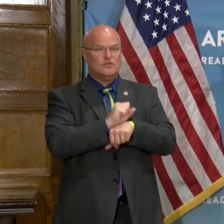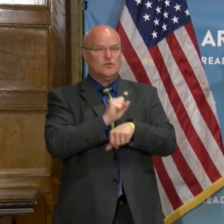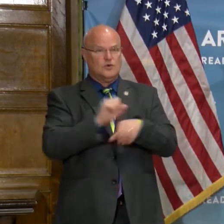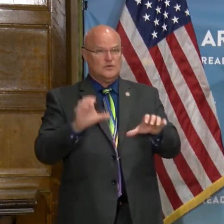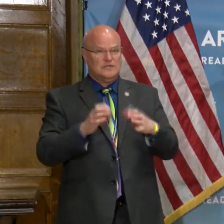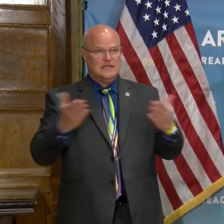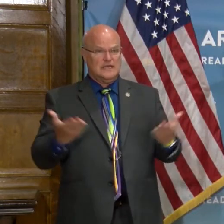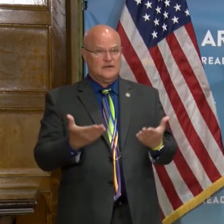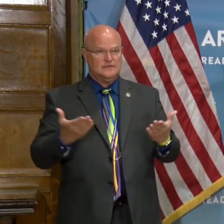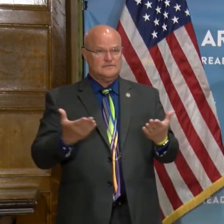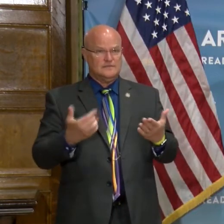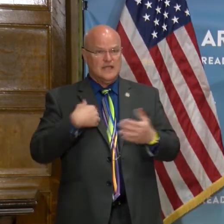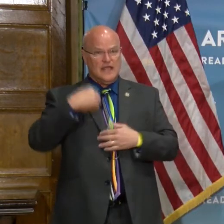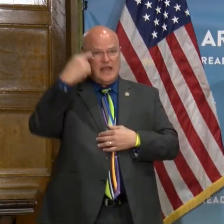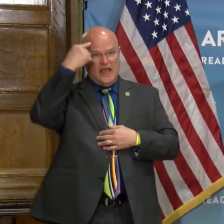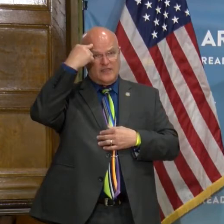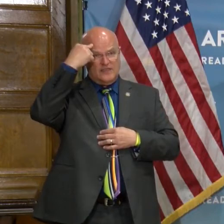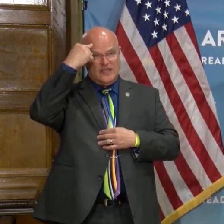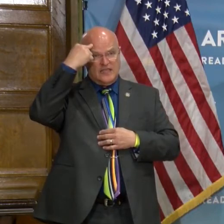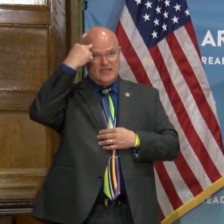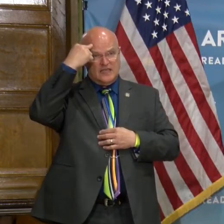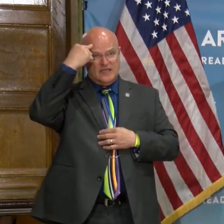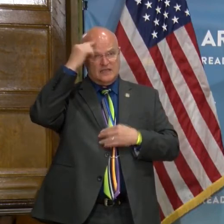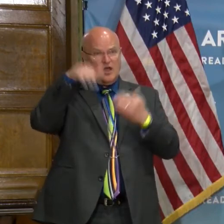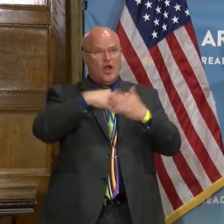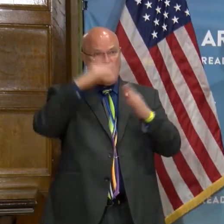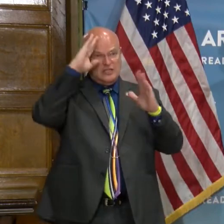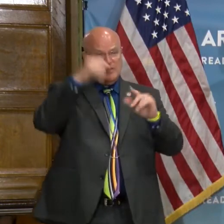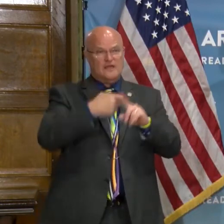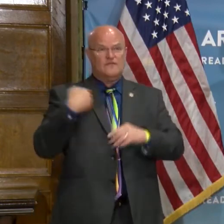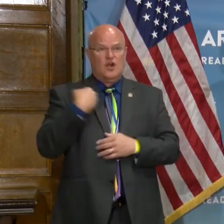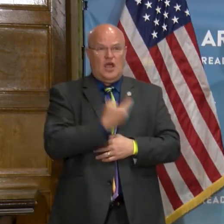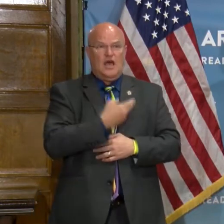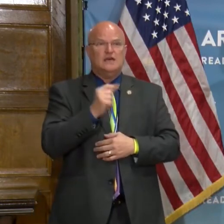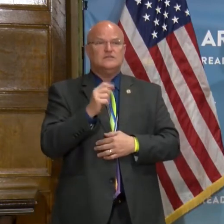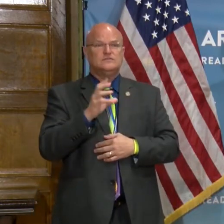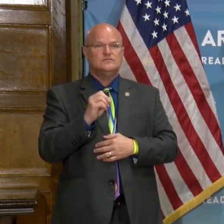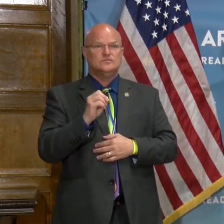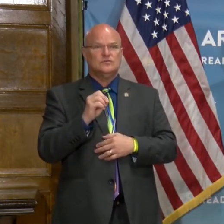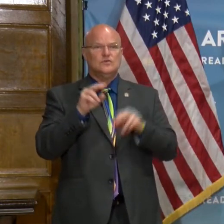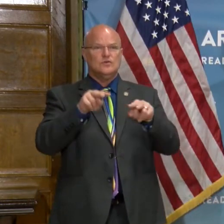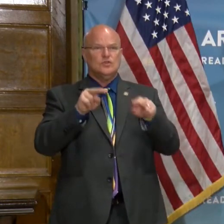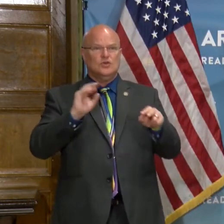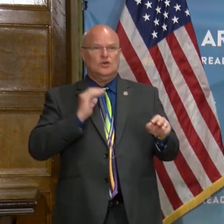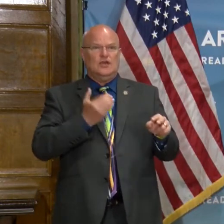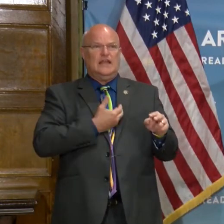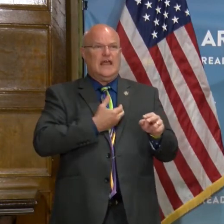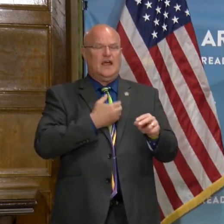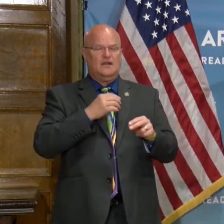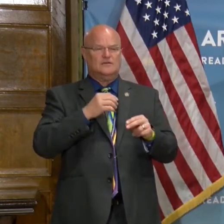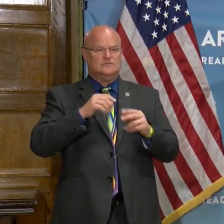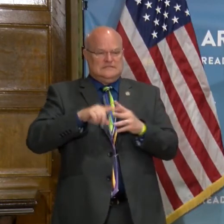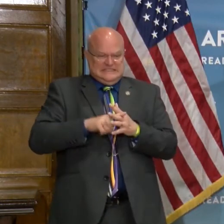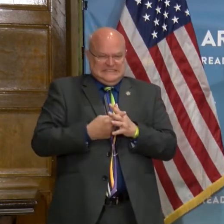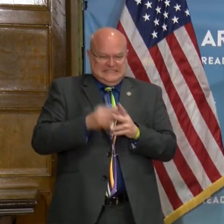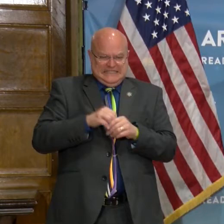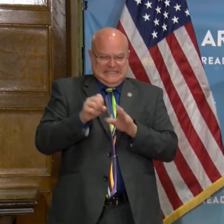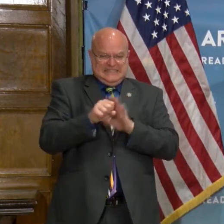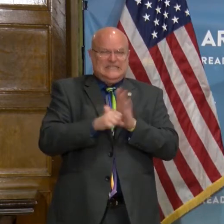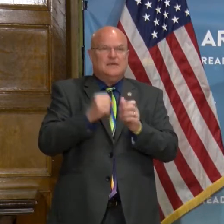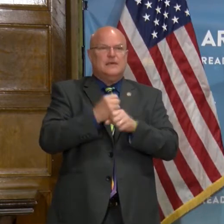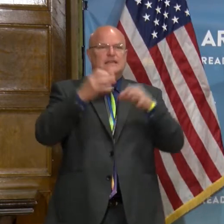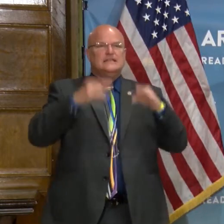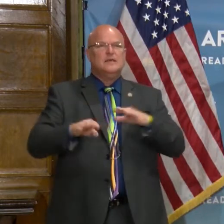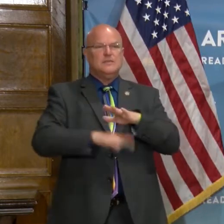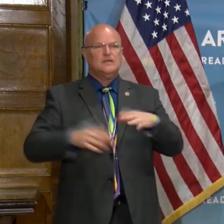had done here, and I think they would all expect for us to look at our epidemiology in our state, make